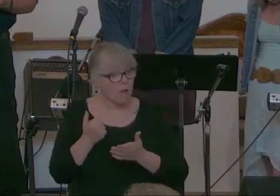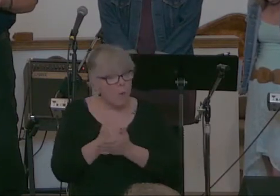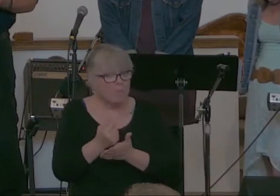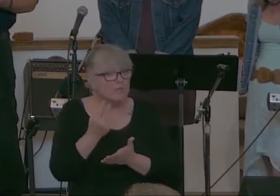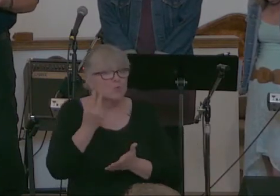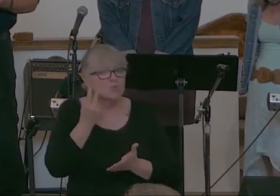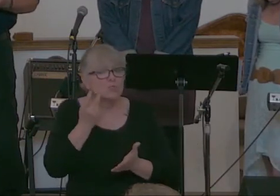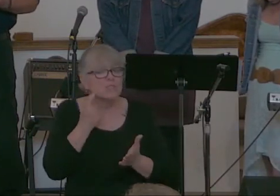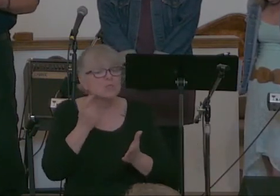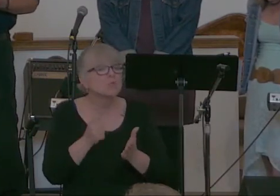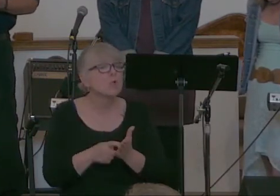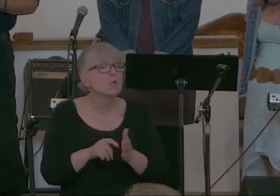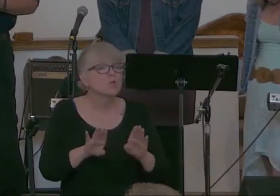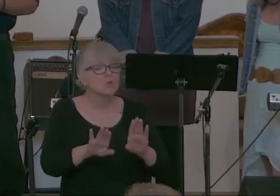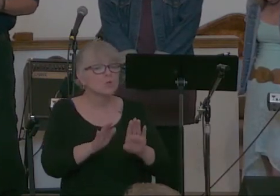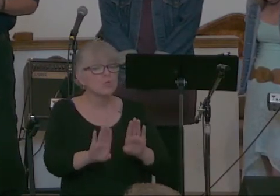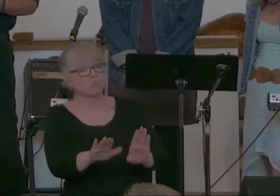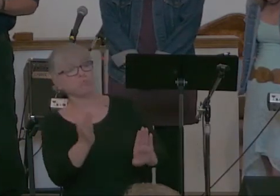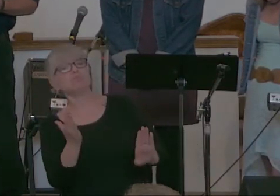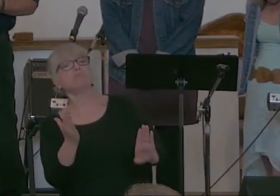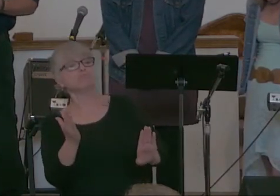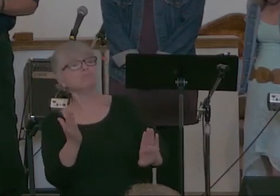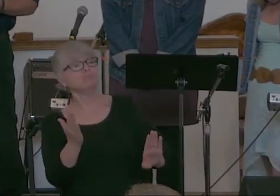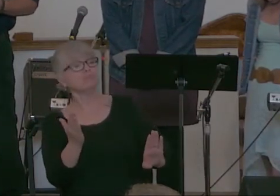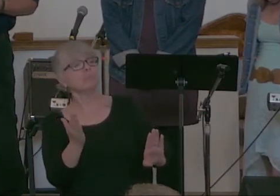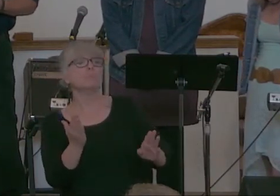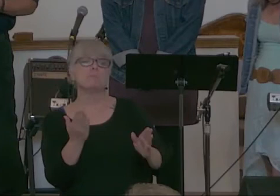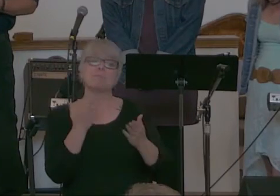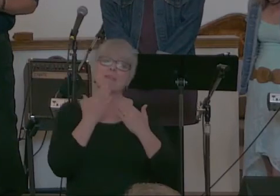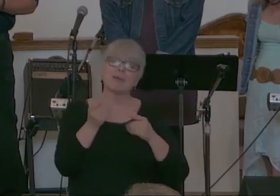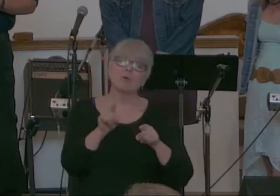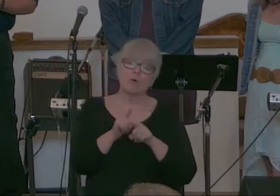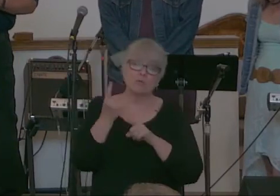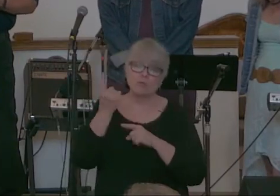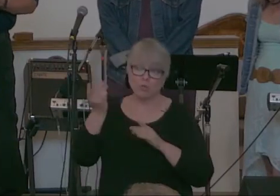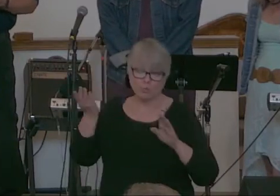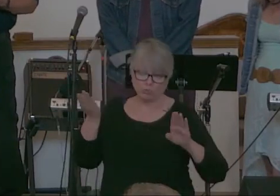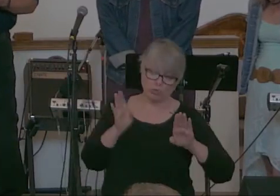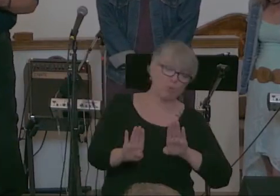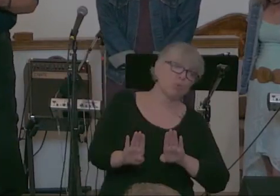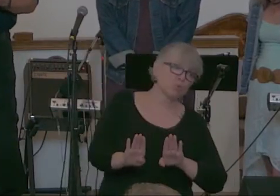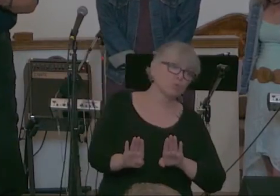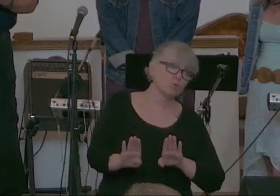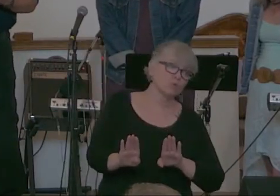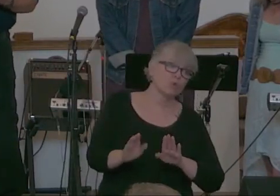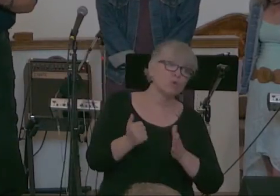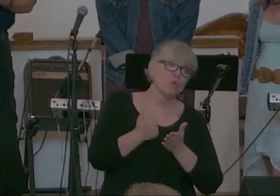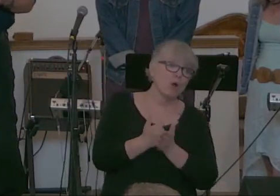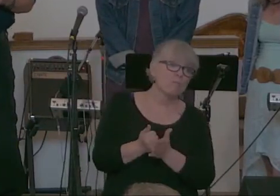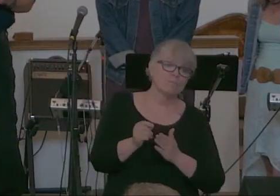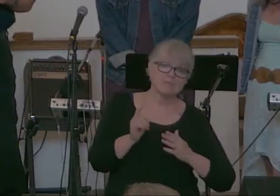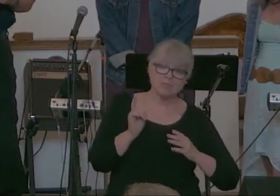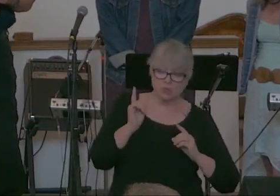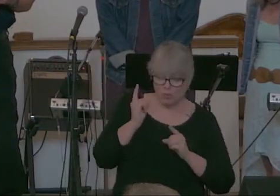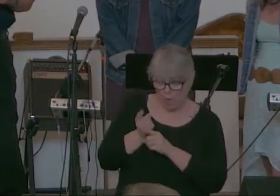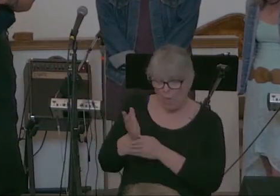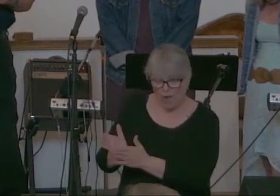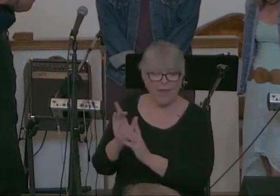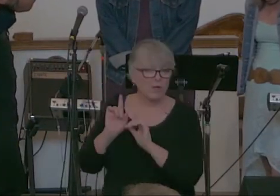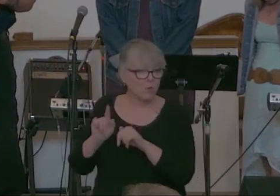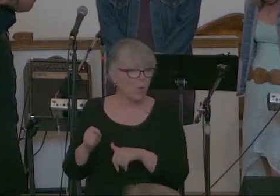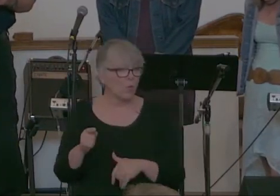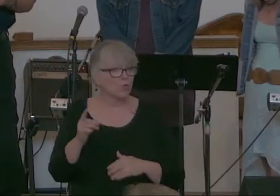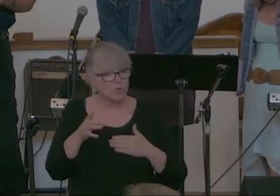open. And Lord, thank you for the shut doors that you give us, Lord, that you take us where you want us to go, that you lead us and you order